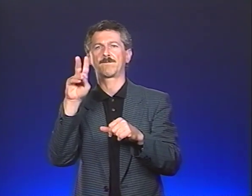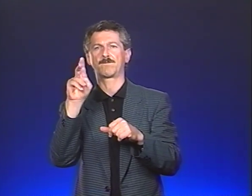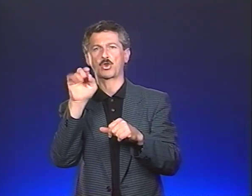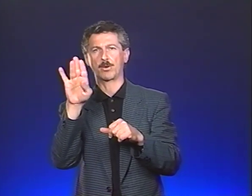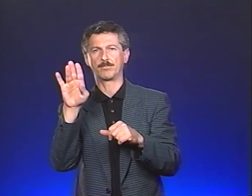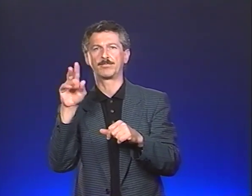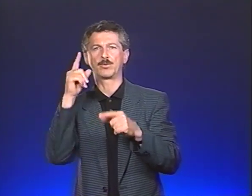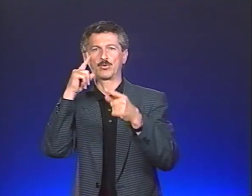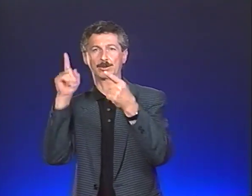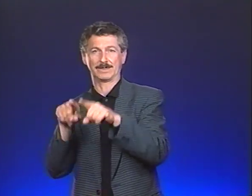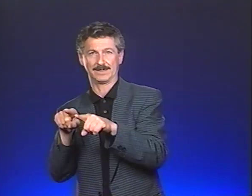signs, this time